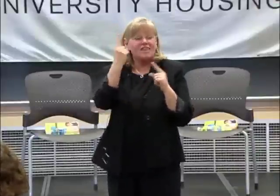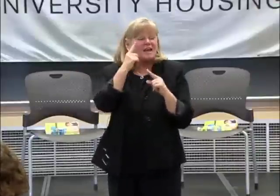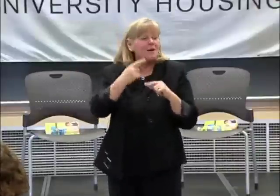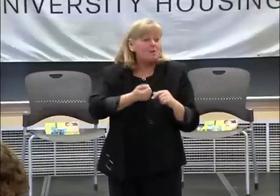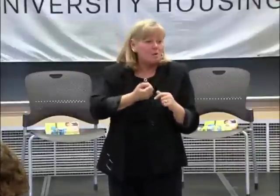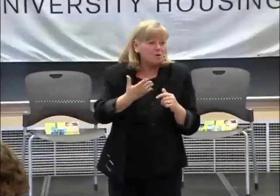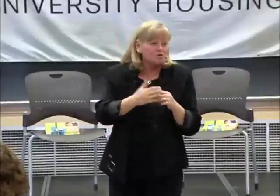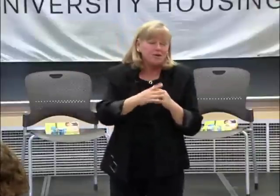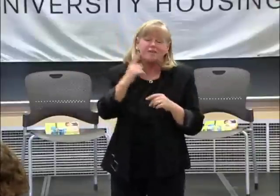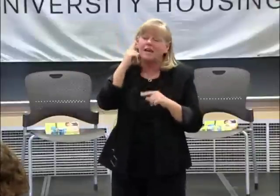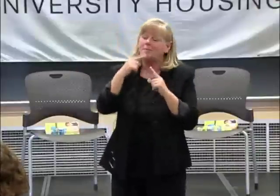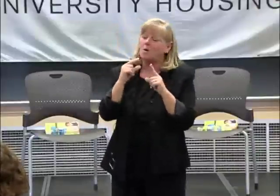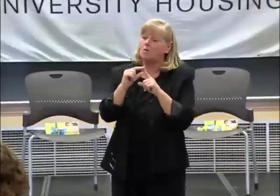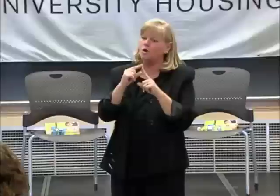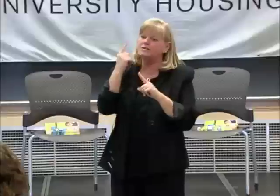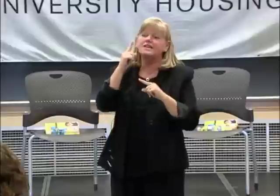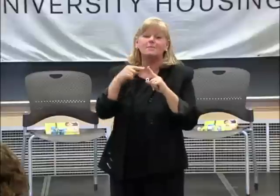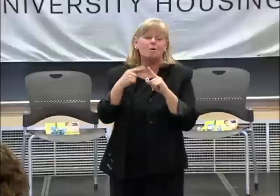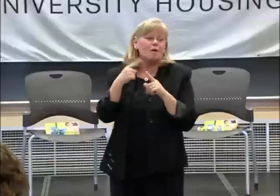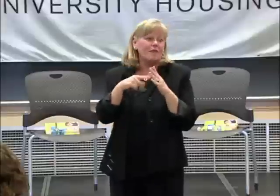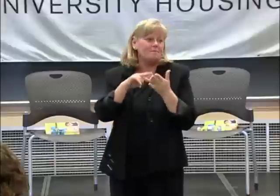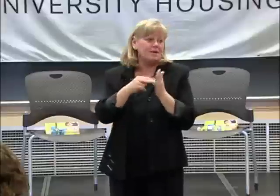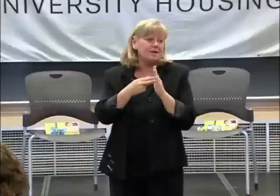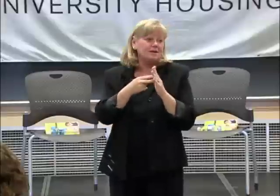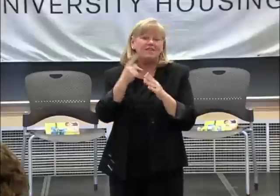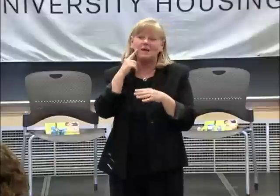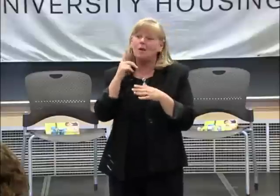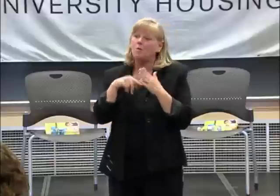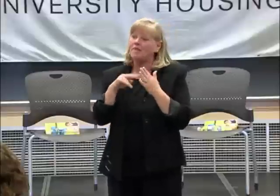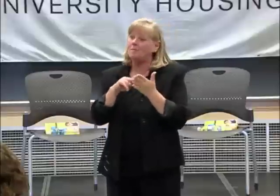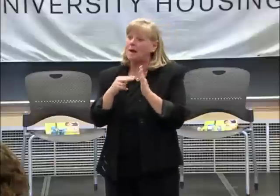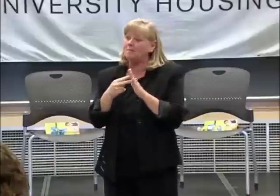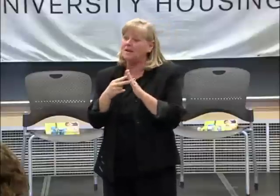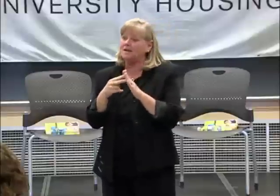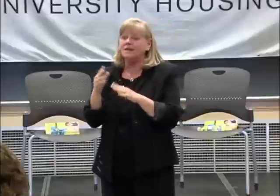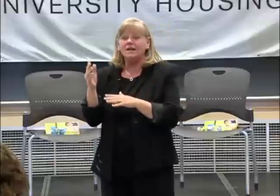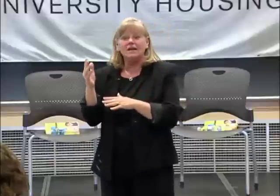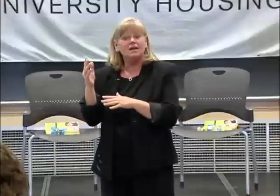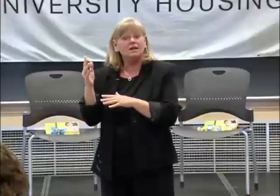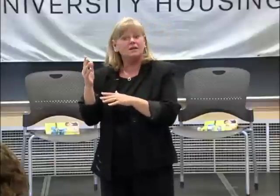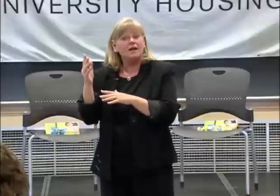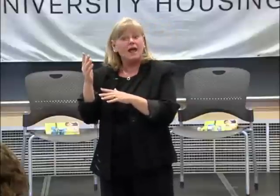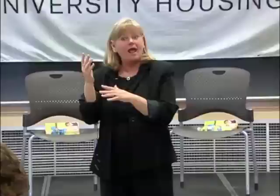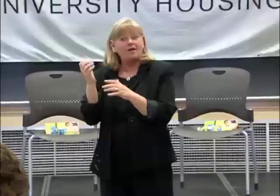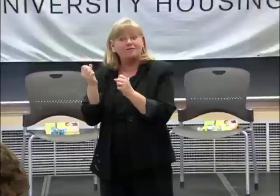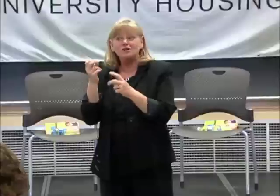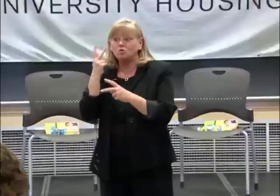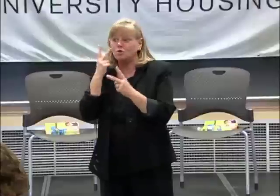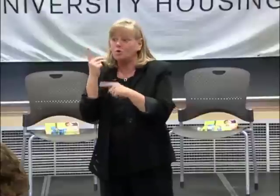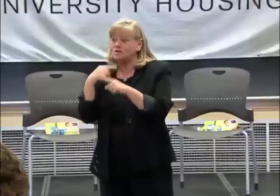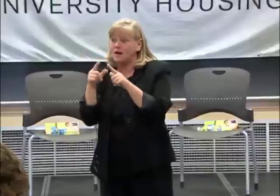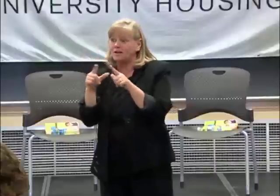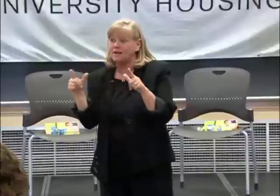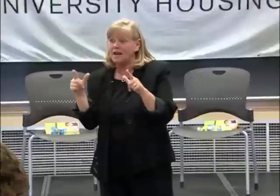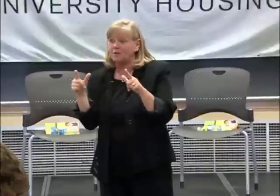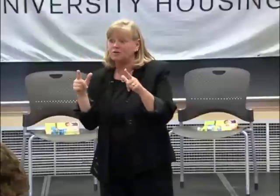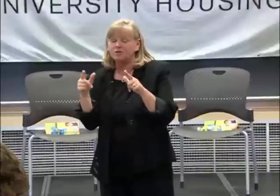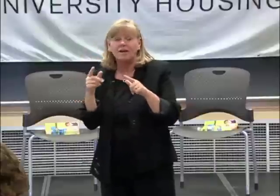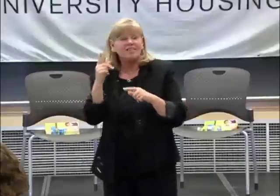Think about poetry, think about words, think about what they mean. Think about what they might mean in a visual or signed language. Think